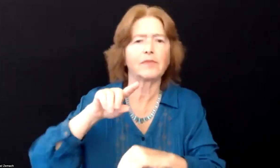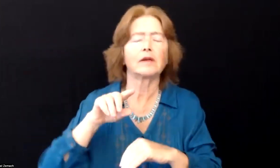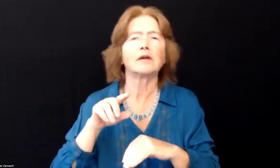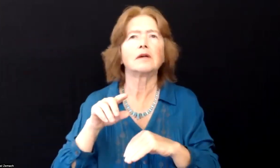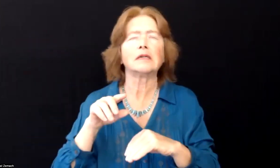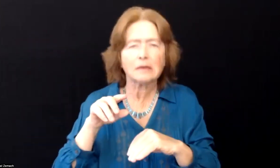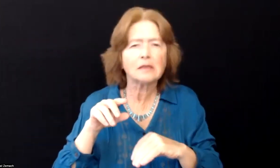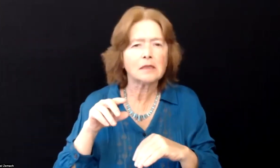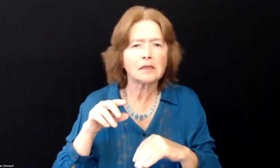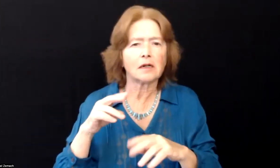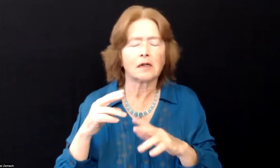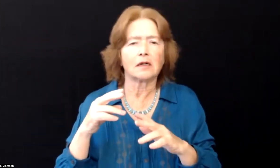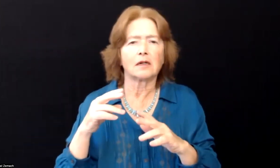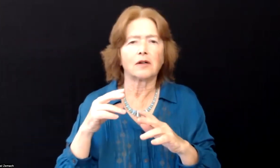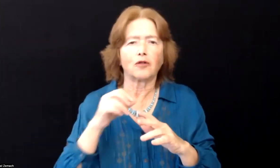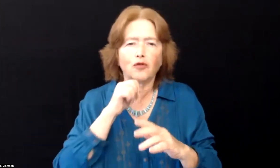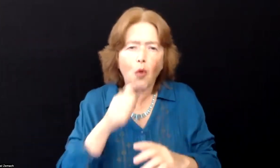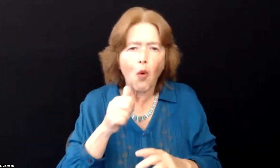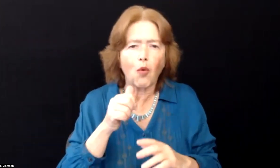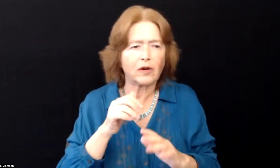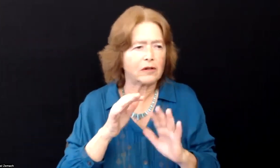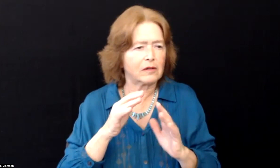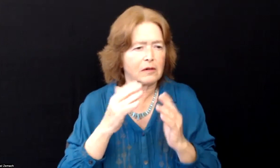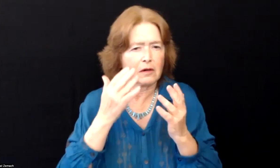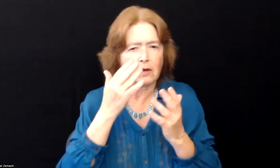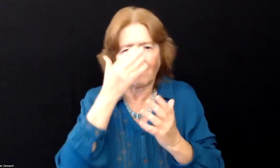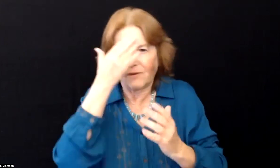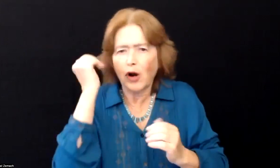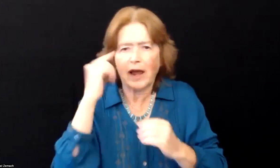I wanted to raise the awareness. I wanted